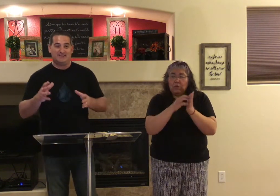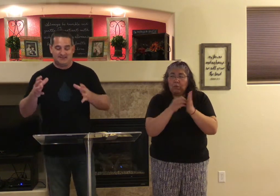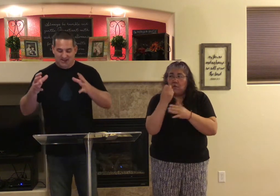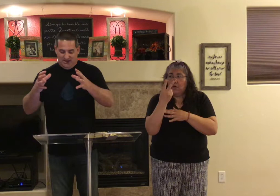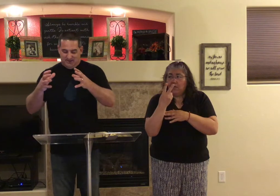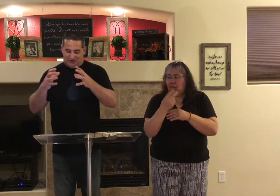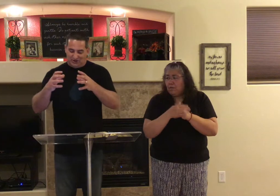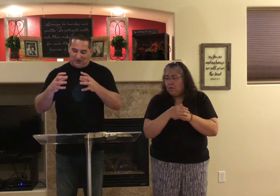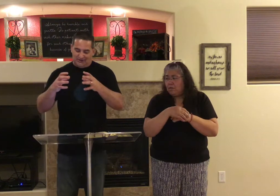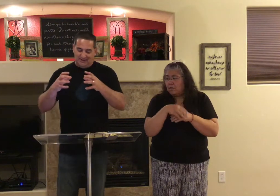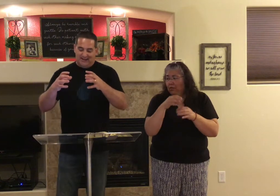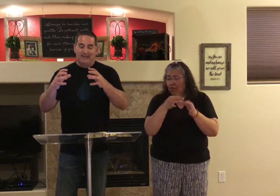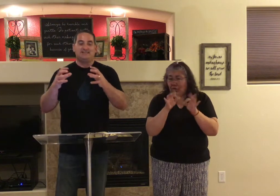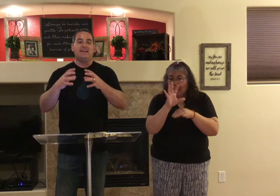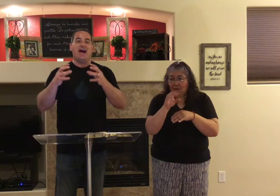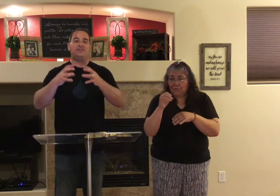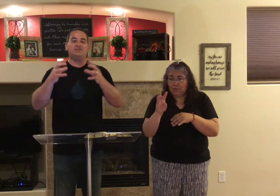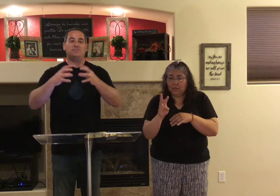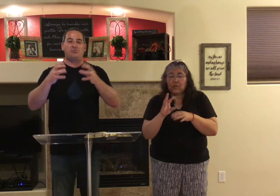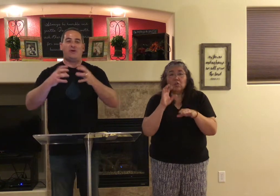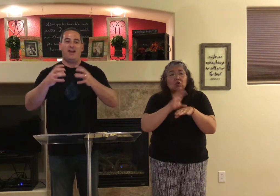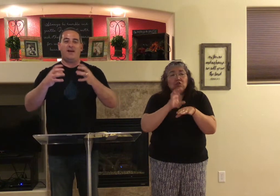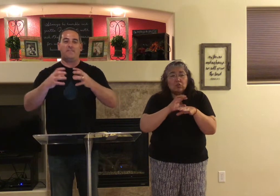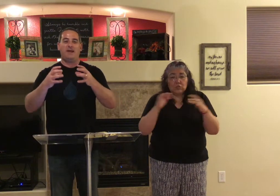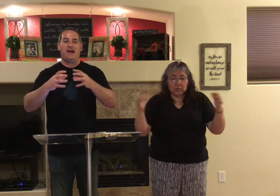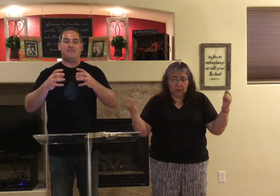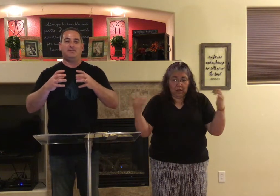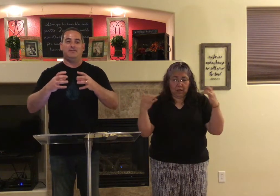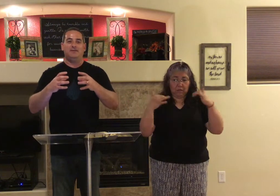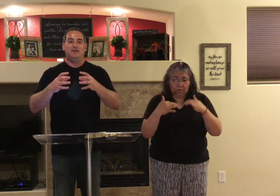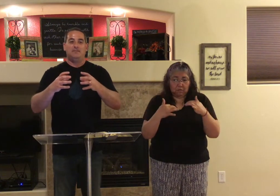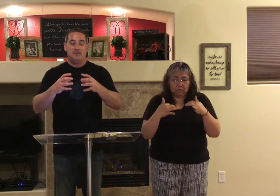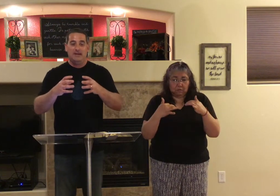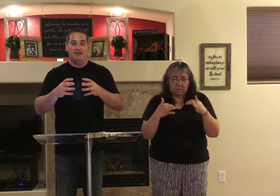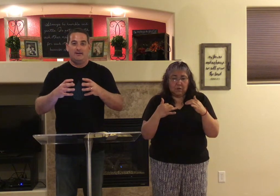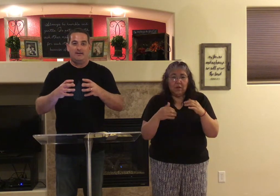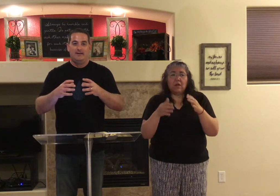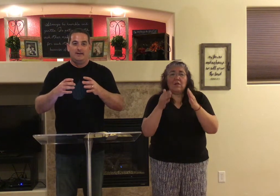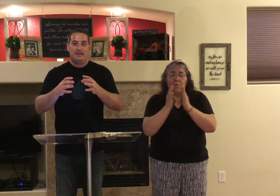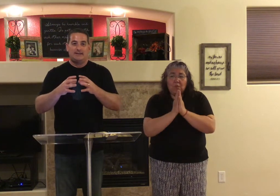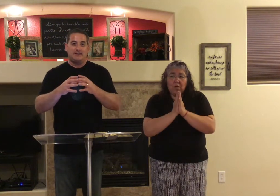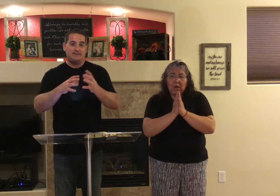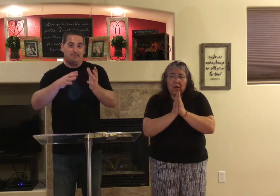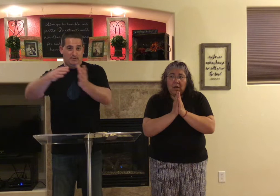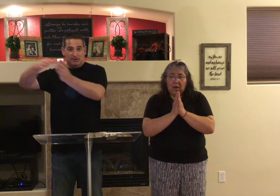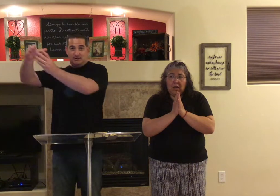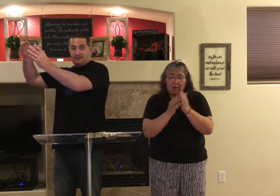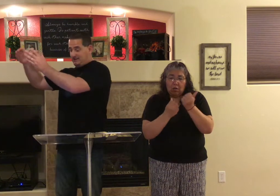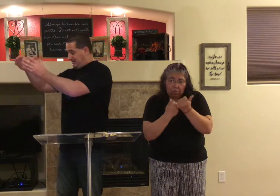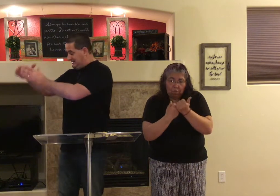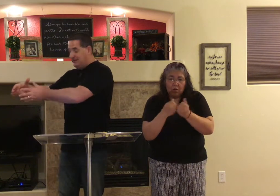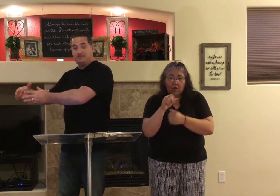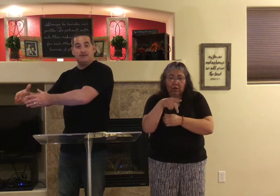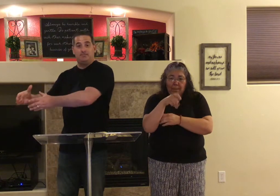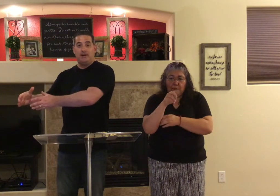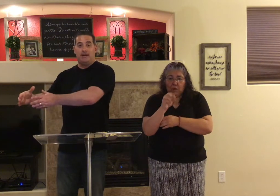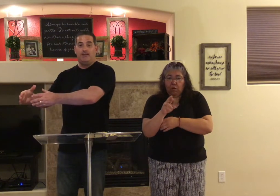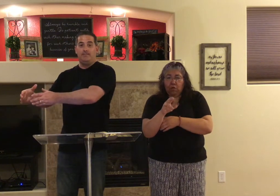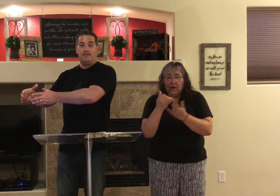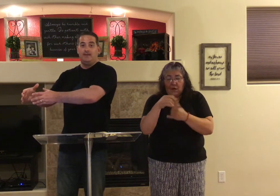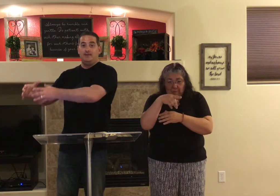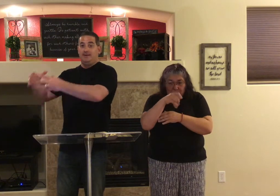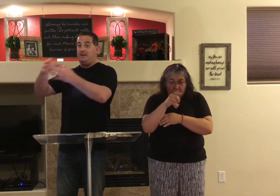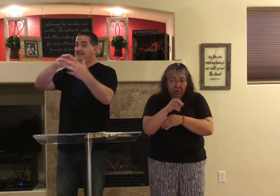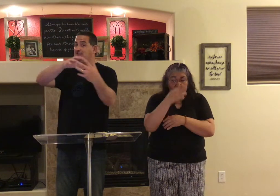5 and 6, the church has gathered to pray on behalf of Peter. Can I tell you something? Peter is in deep sleep right